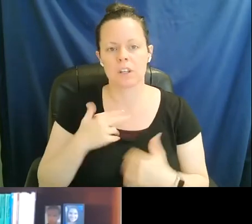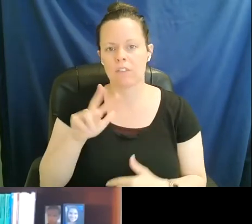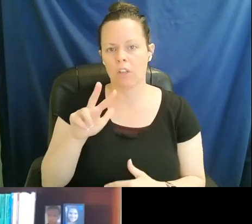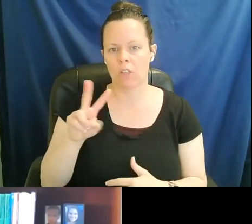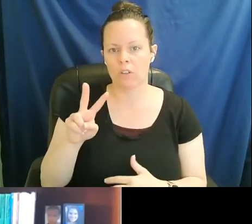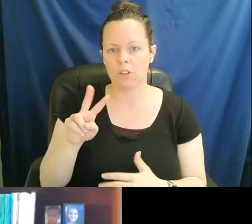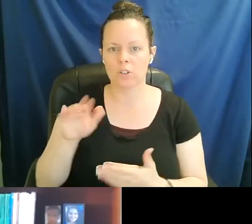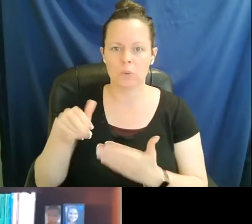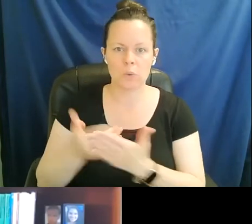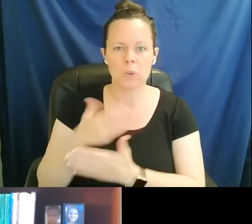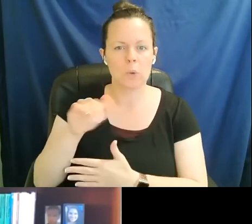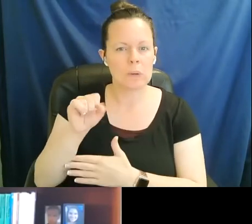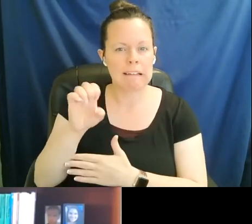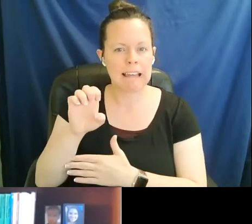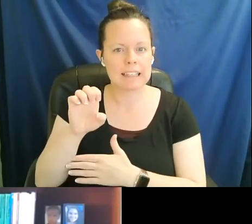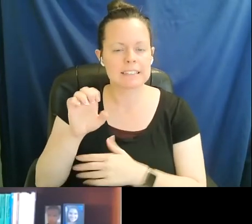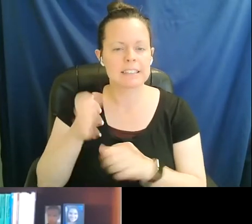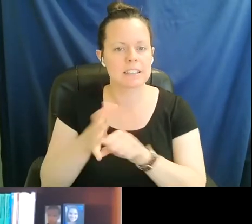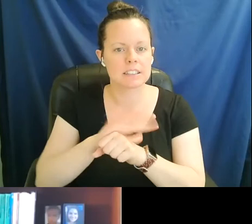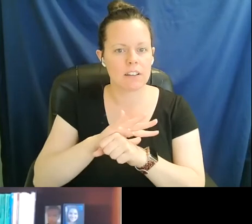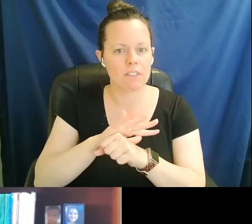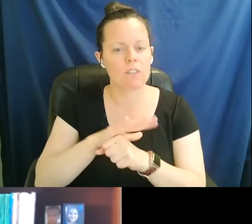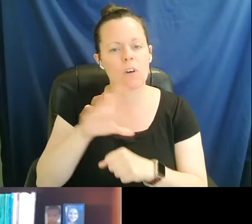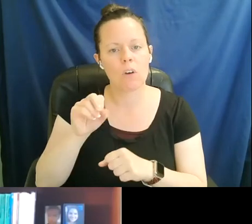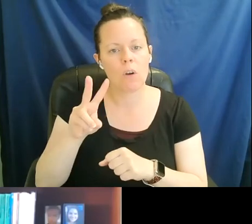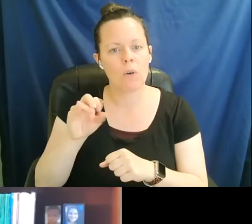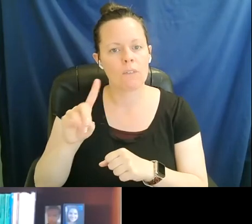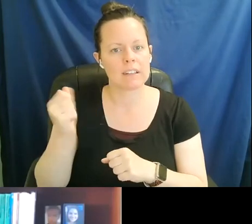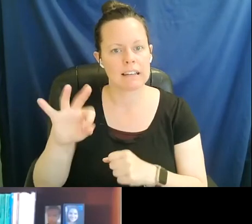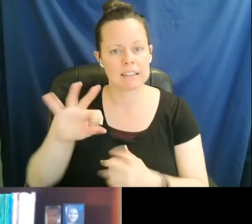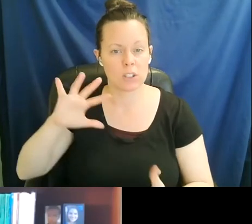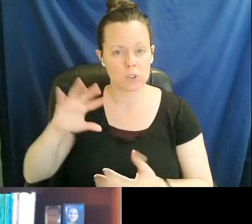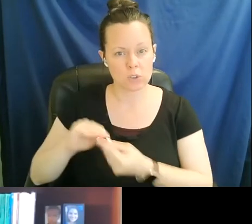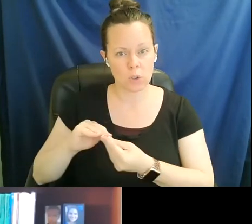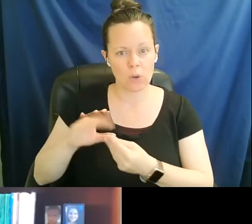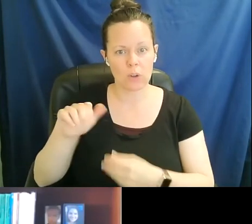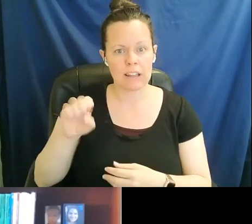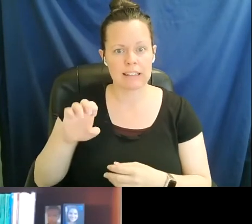new cases of COVID-19, and that brings our total cases to